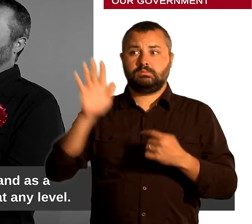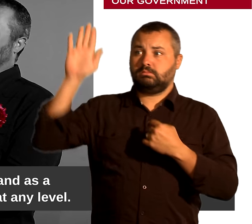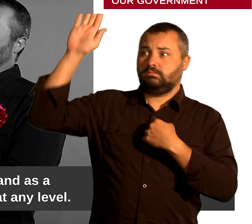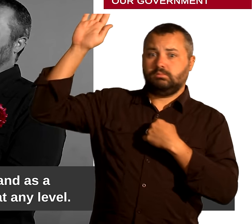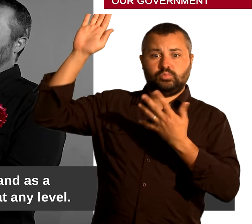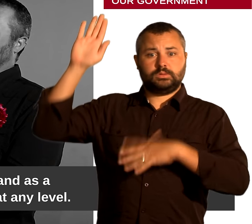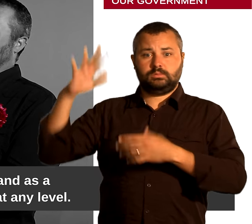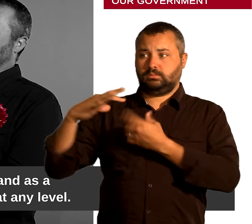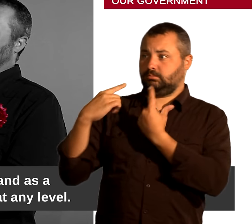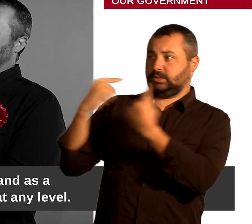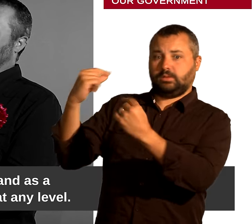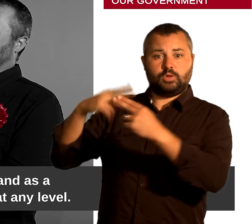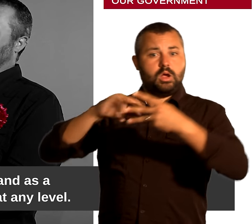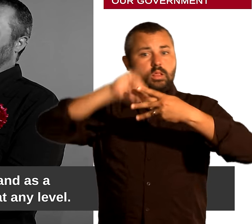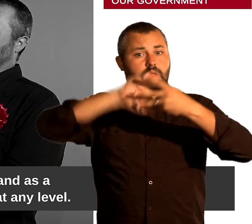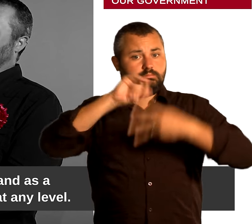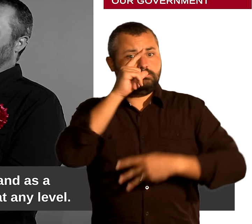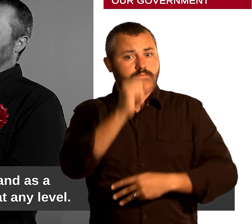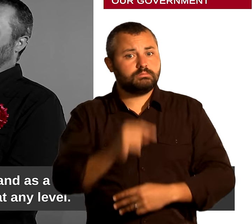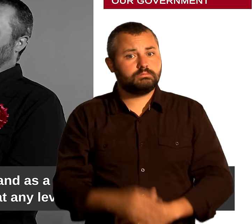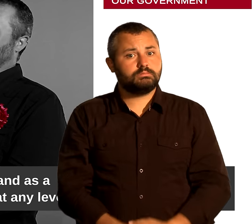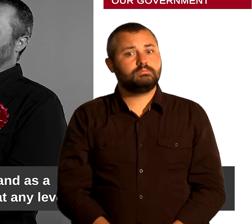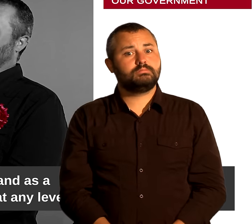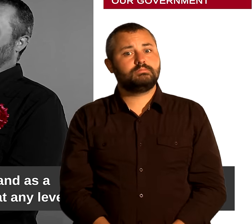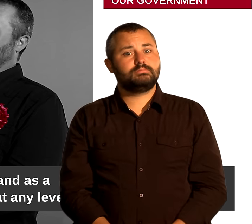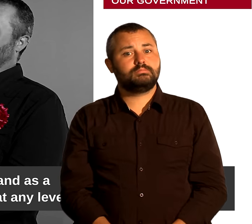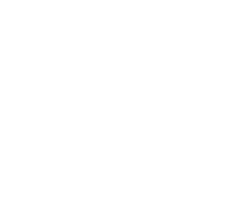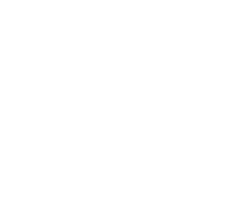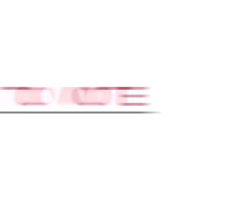It also means you can stand as a candidate for government at any level.